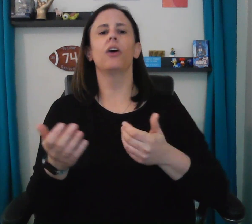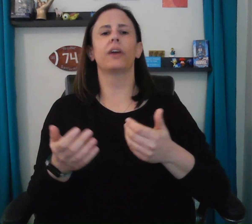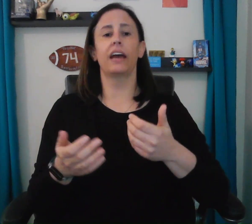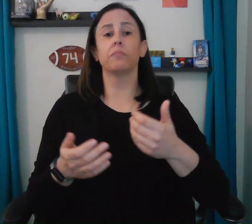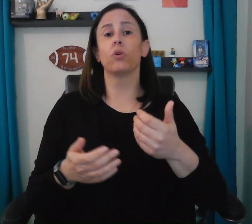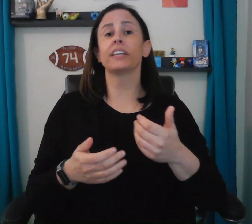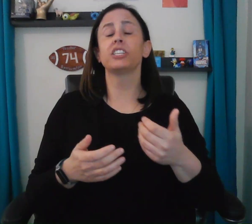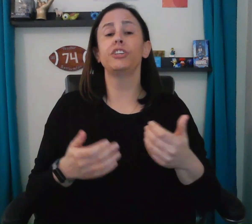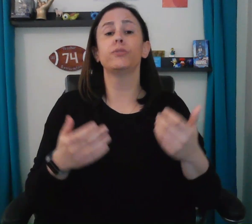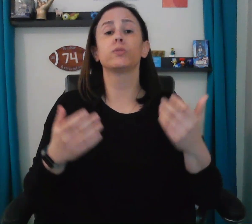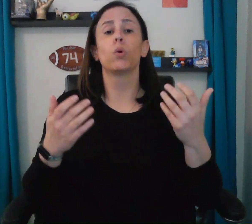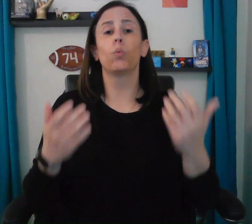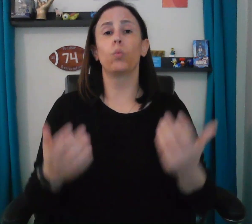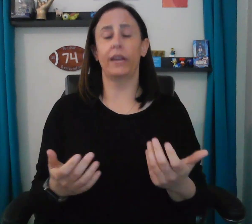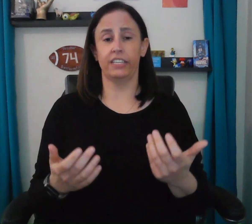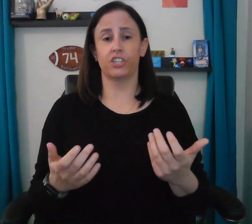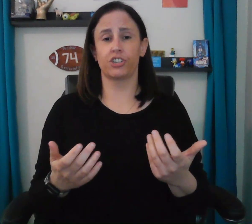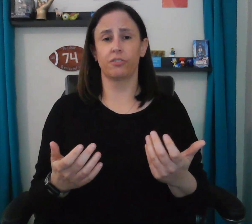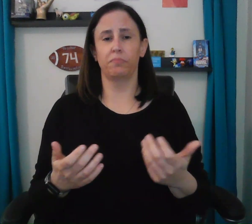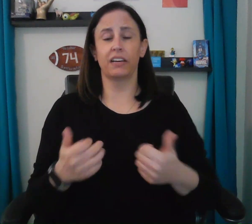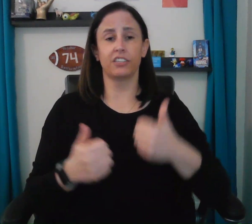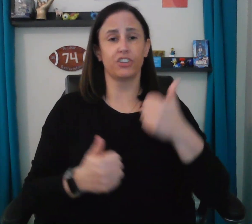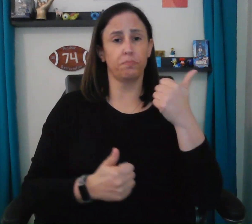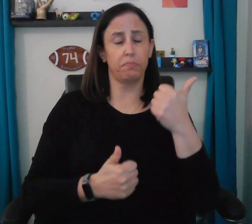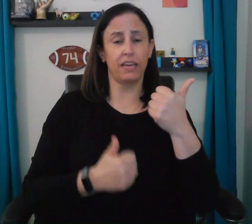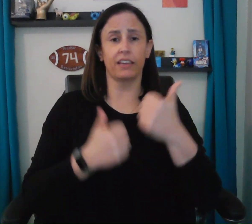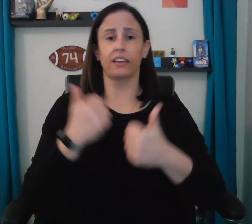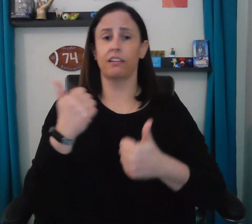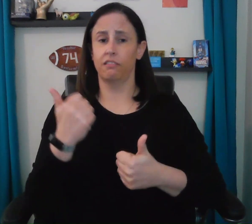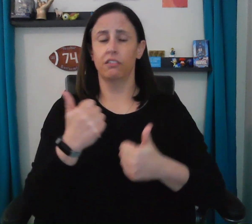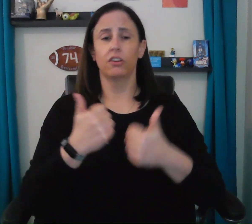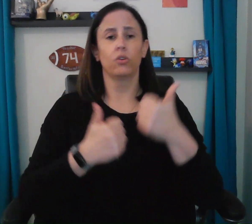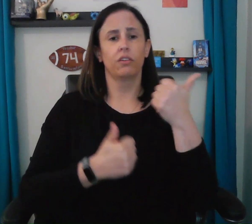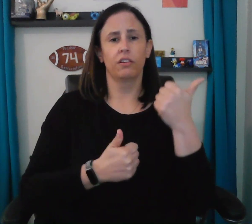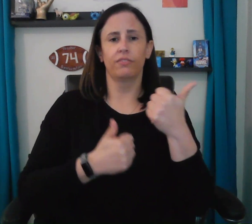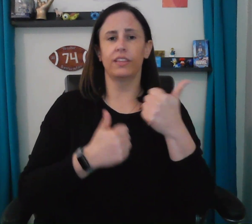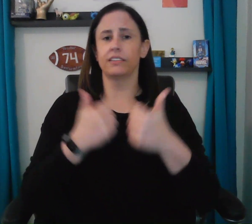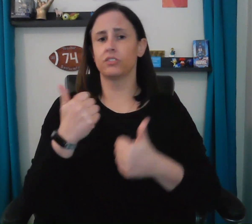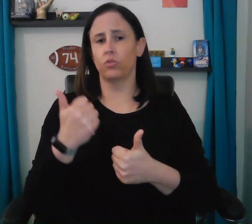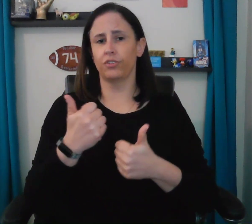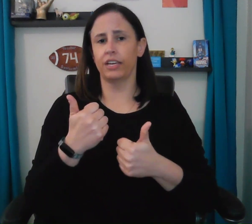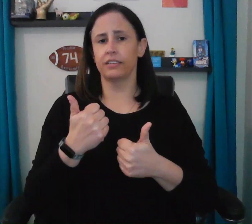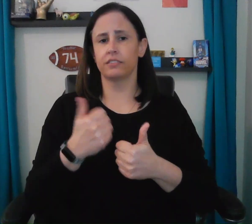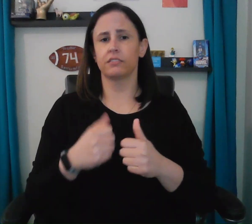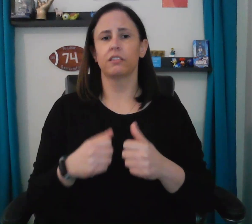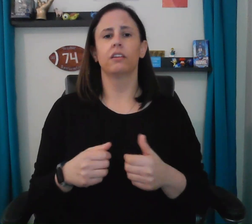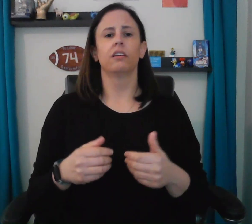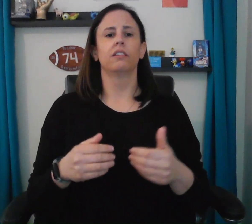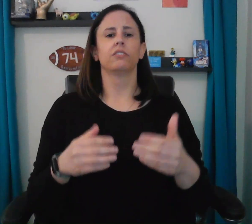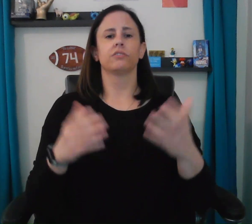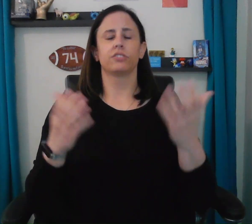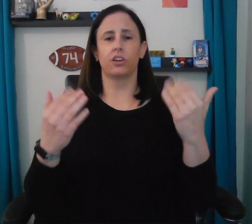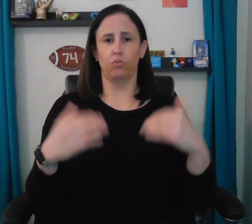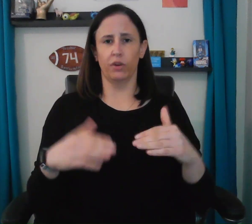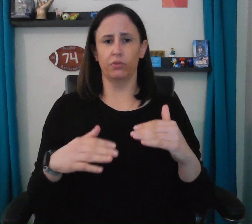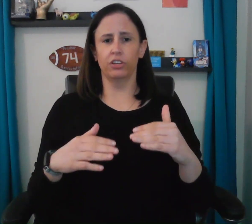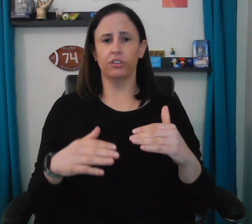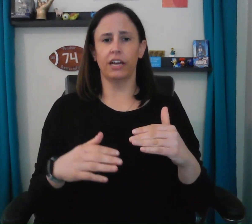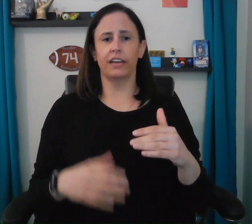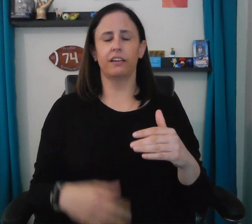Okay, I'm going to use which because you're picking this or this. So what it would look like,